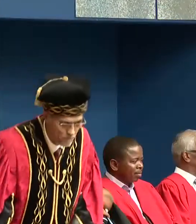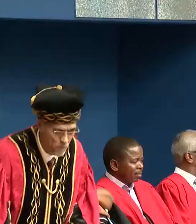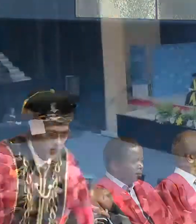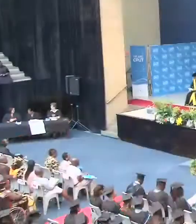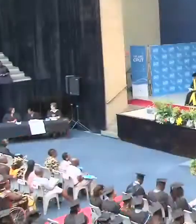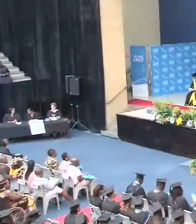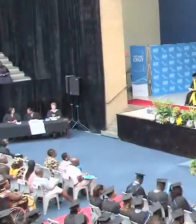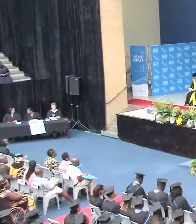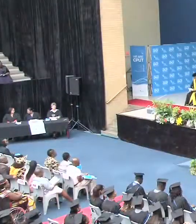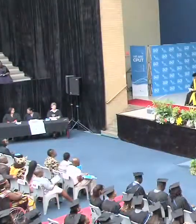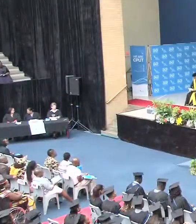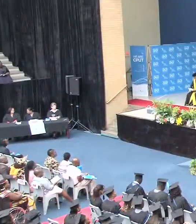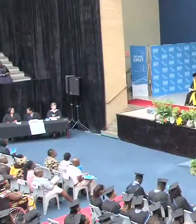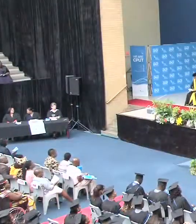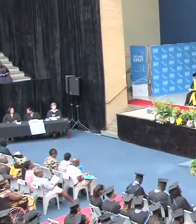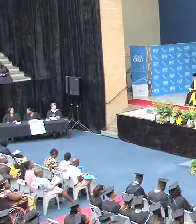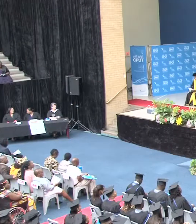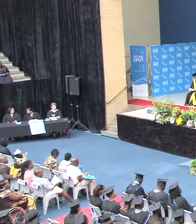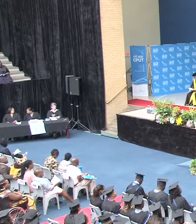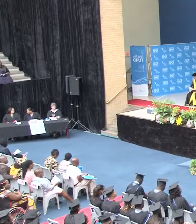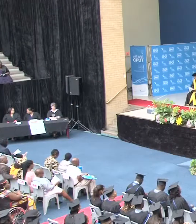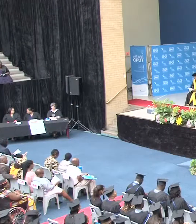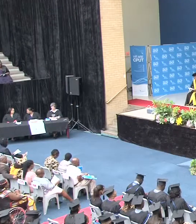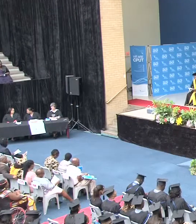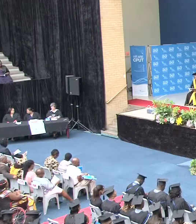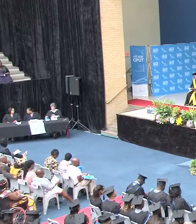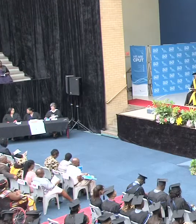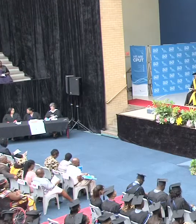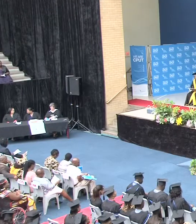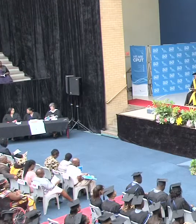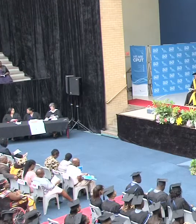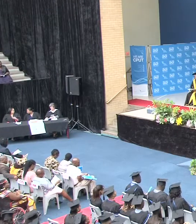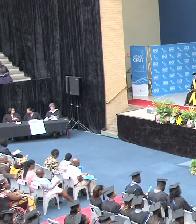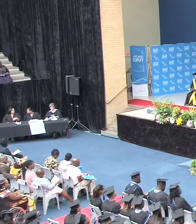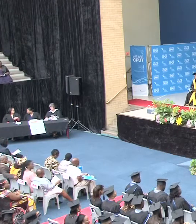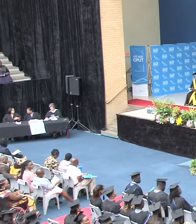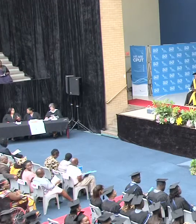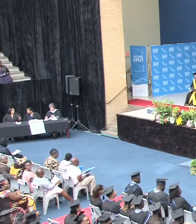I'm calling upon the second medalist, Bashira Maree,